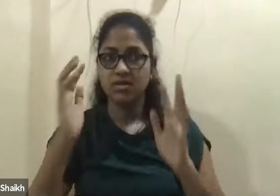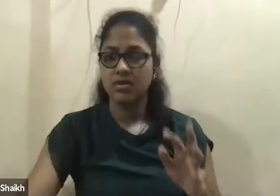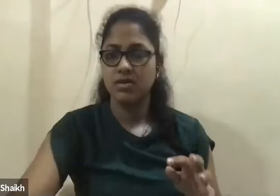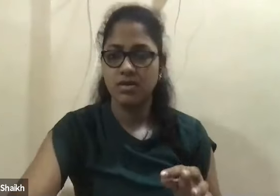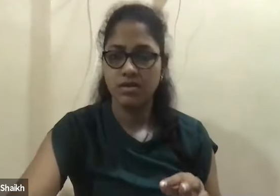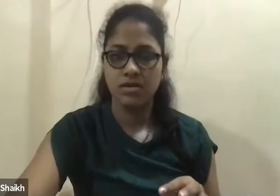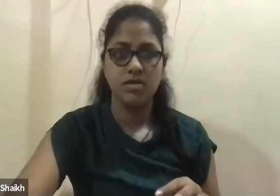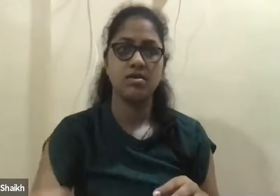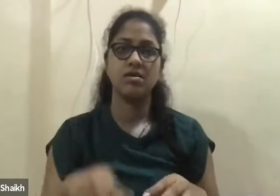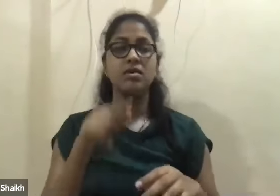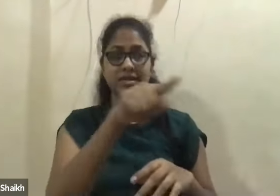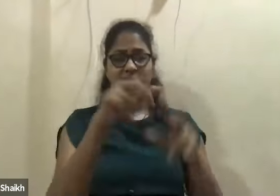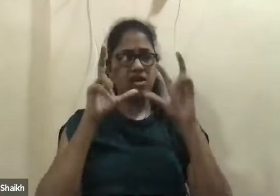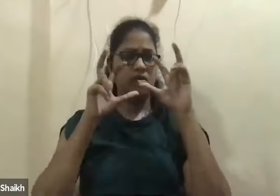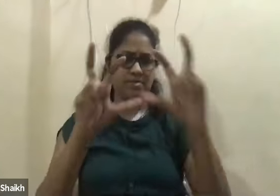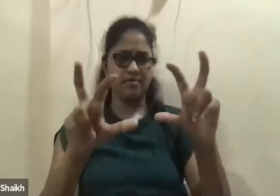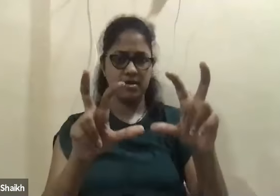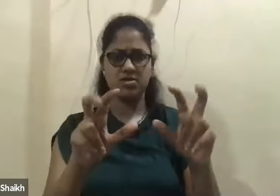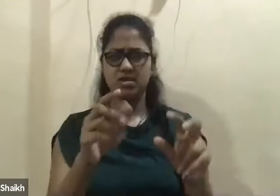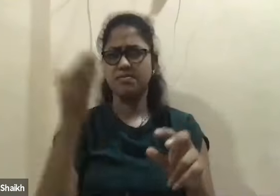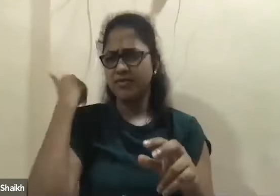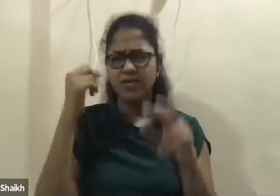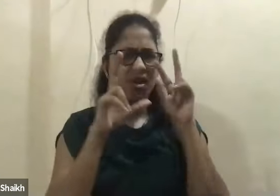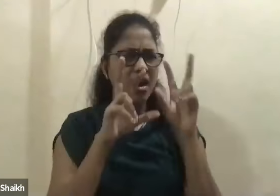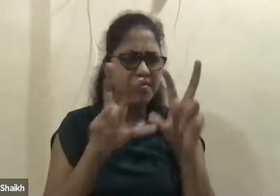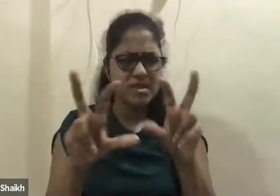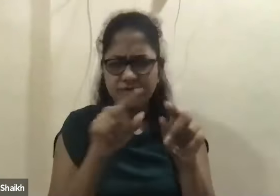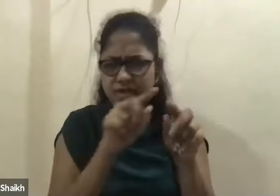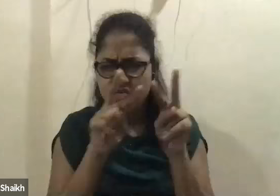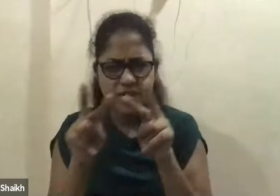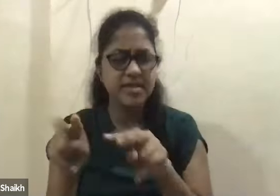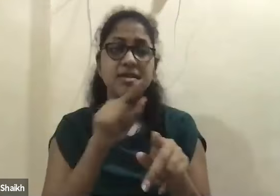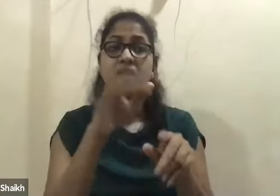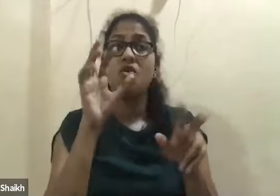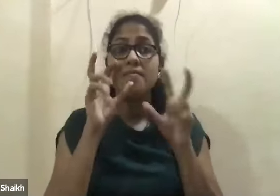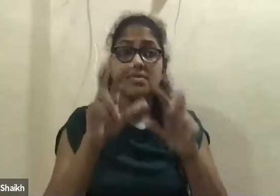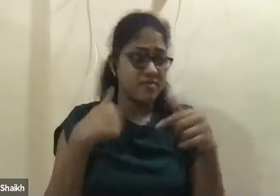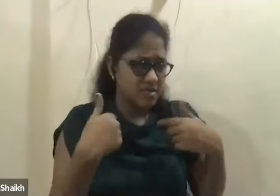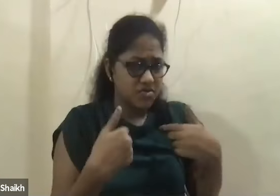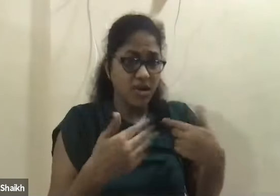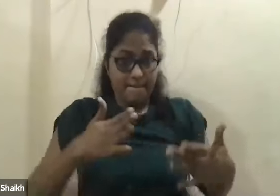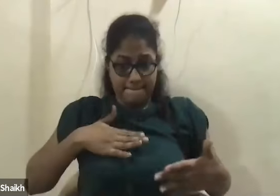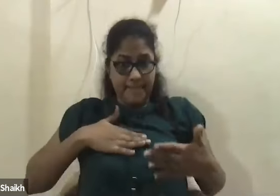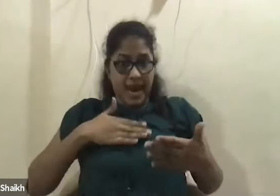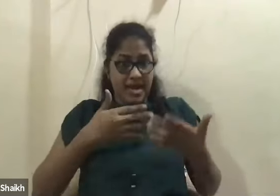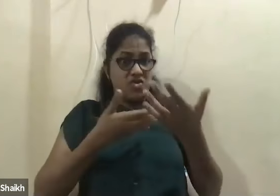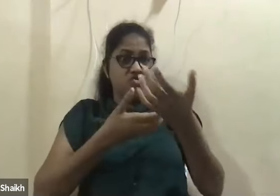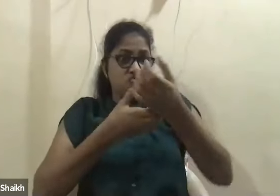one observation. Just one observation to make. My trust deed, under the clause